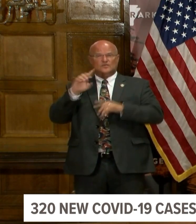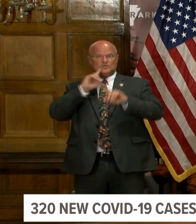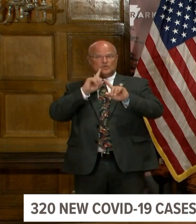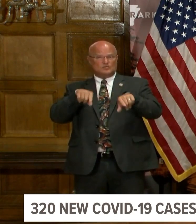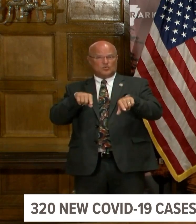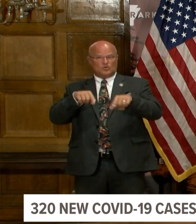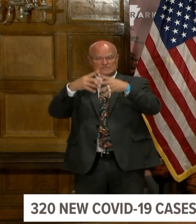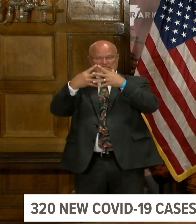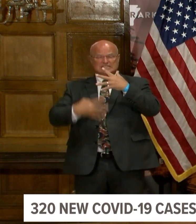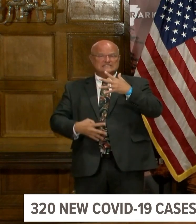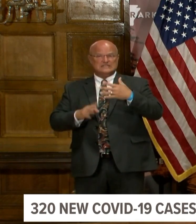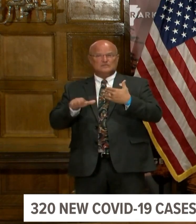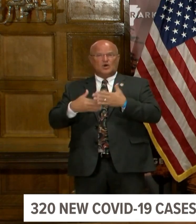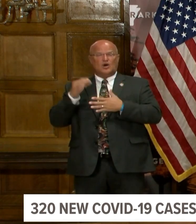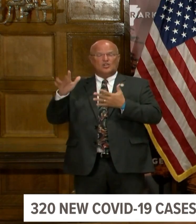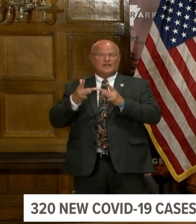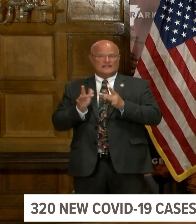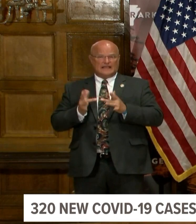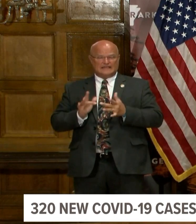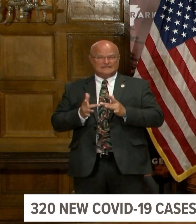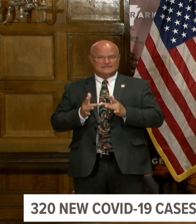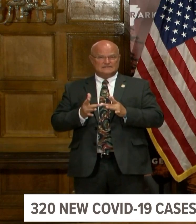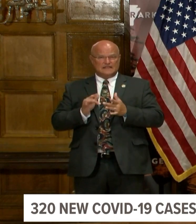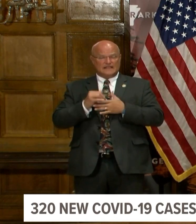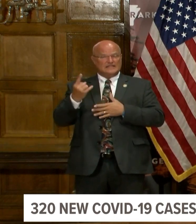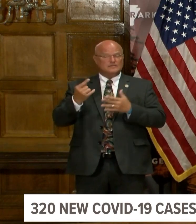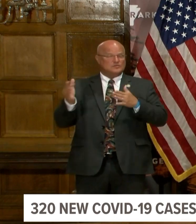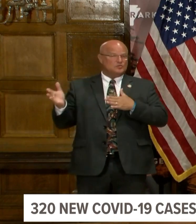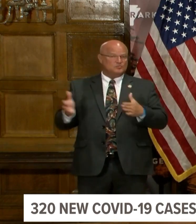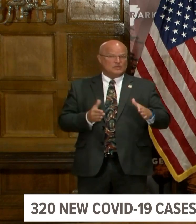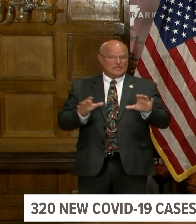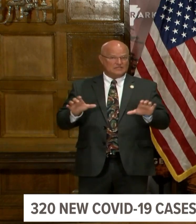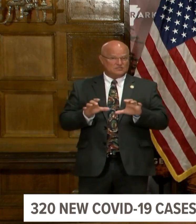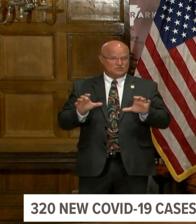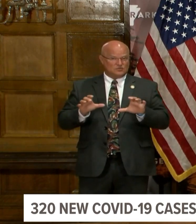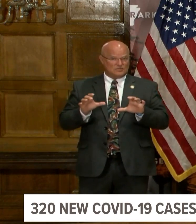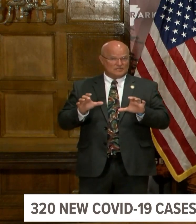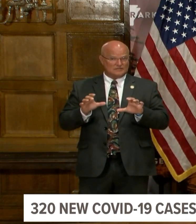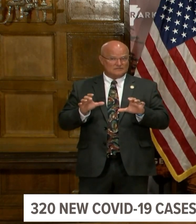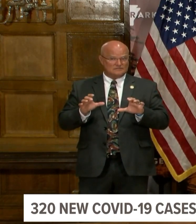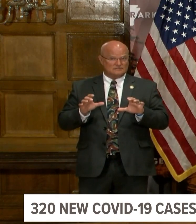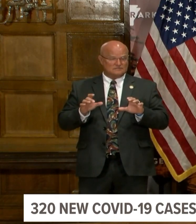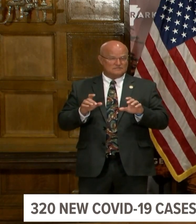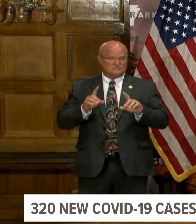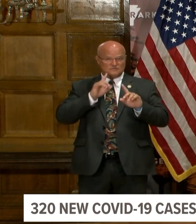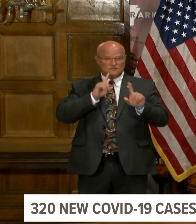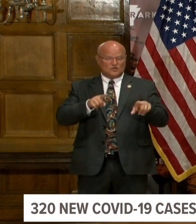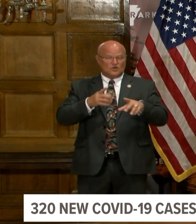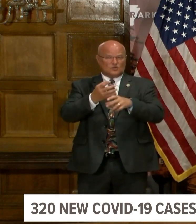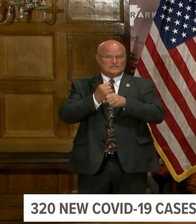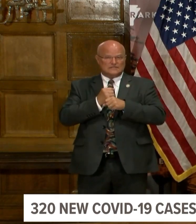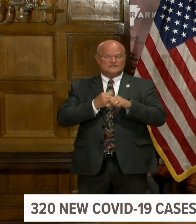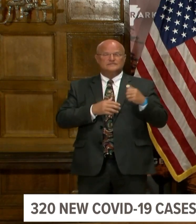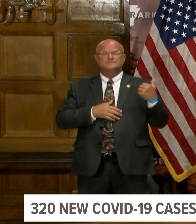just listed them all online. Is that something do you plan on releasing all of the reports Arkansas has